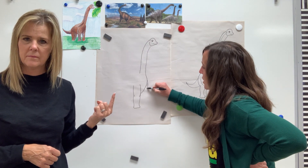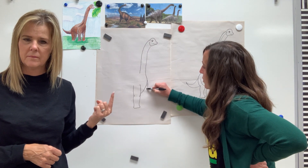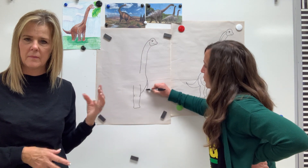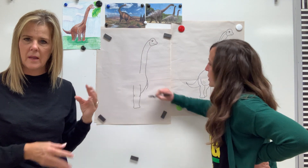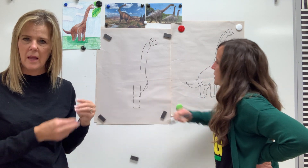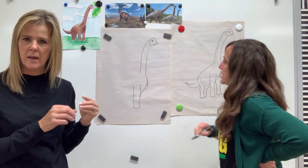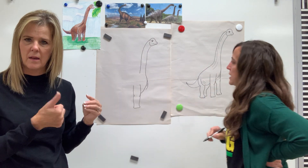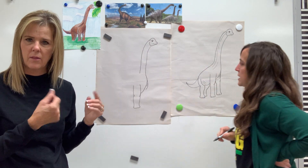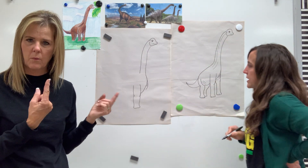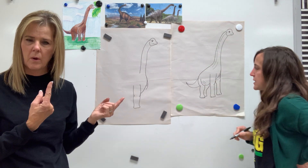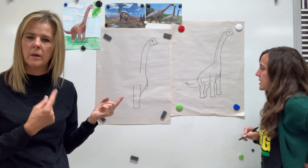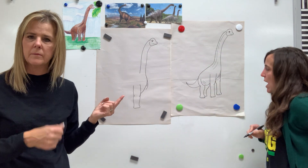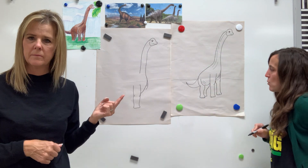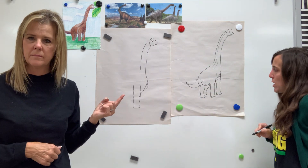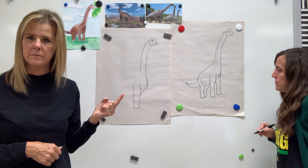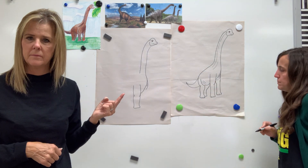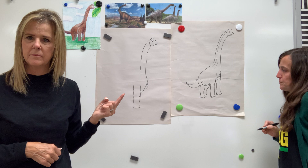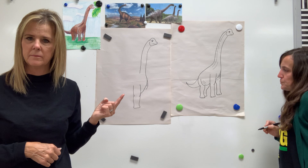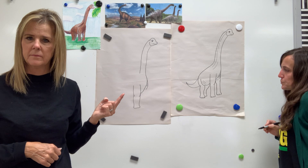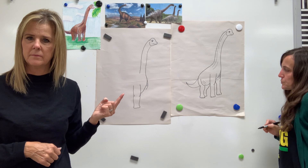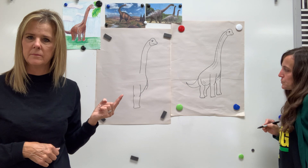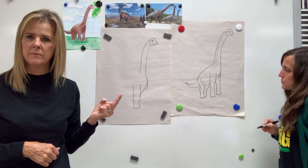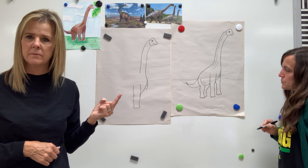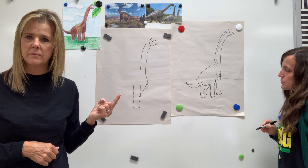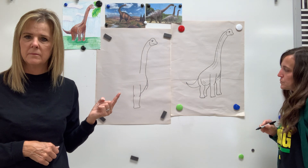one, really skinny next to that one.